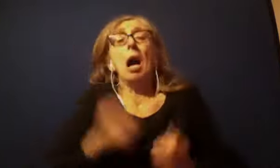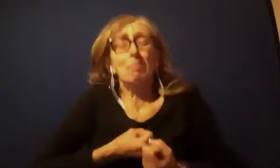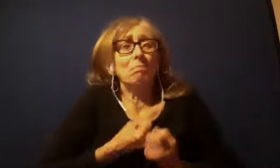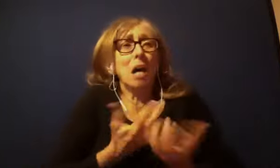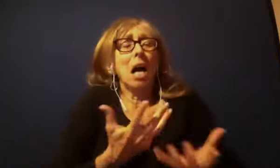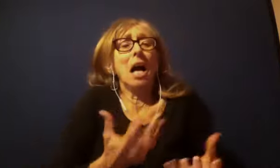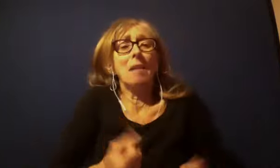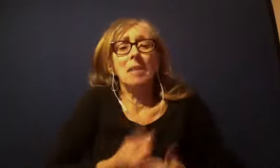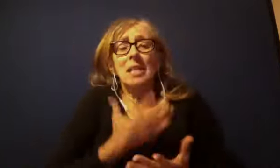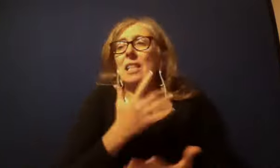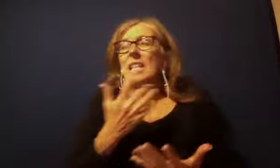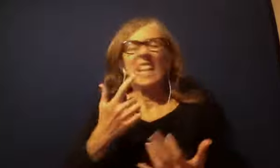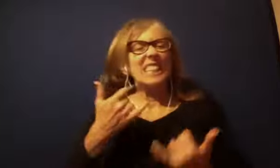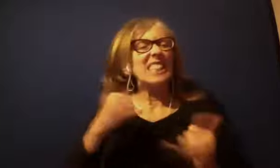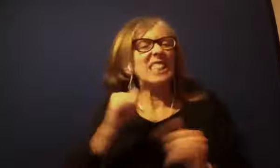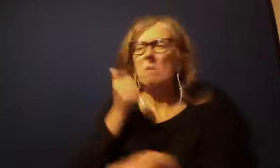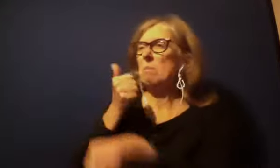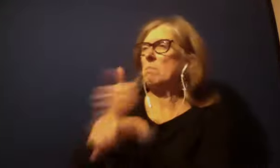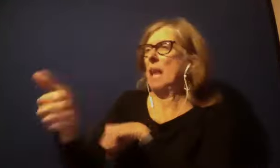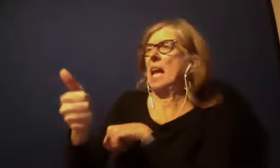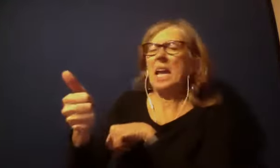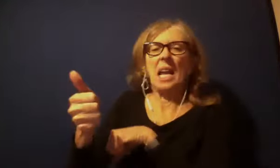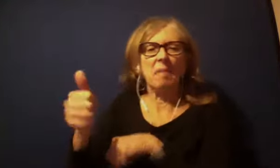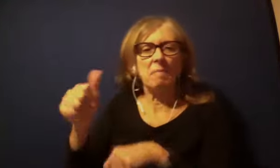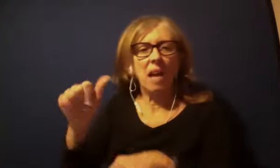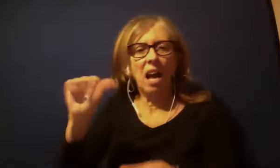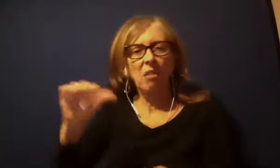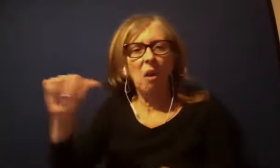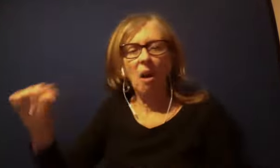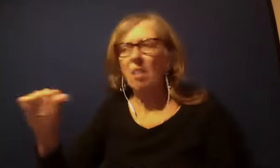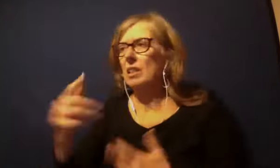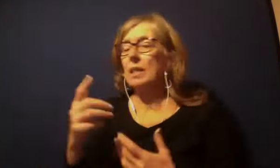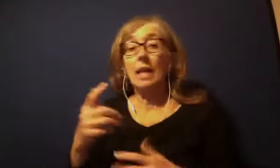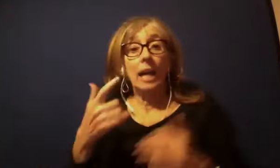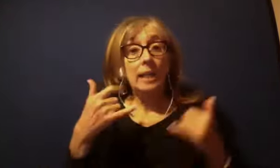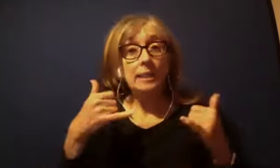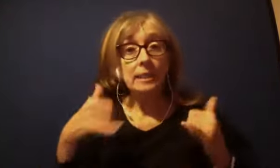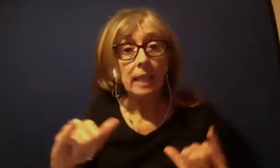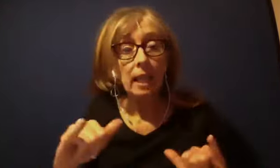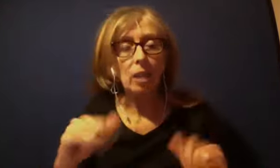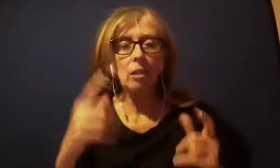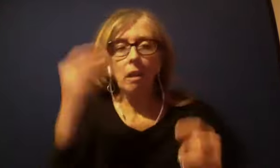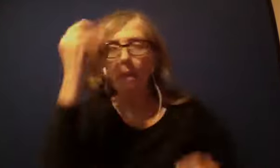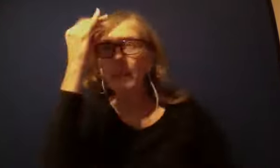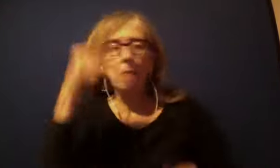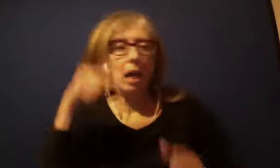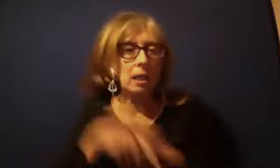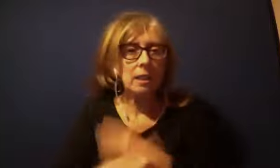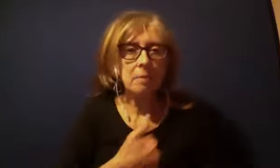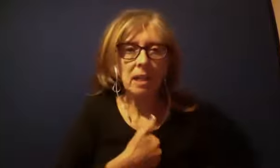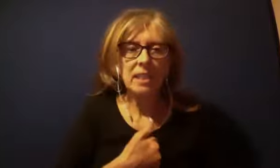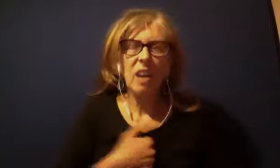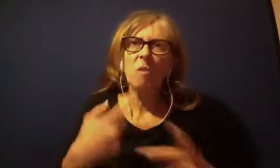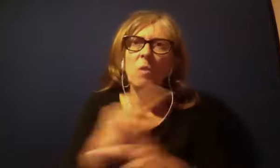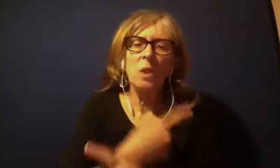stage and blaming the alcoholic. Conflicts, still suicidal, and they were getting worse, the thoughts.